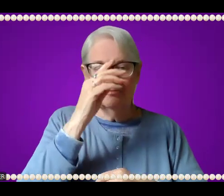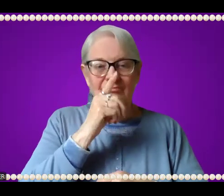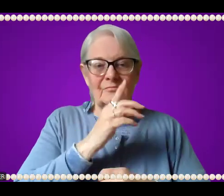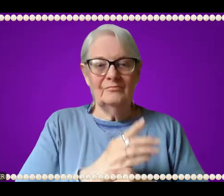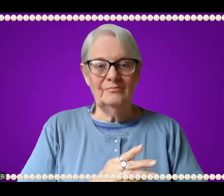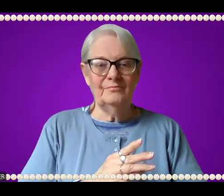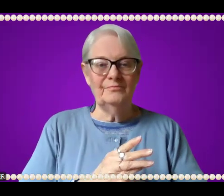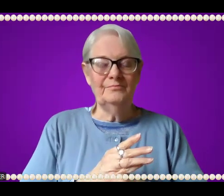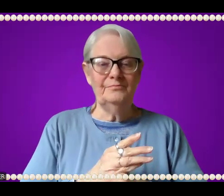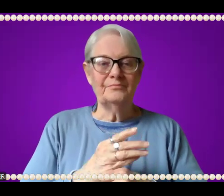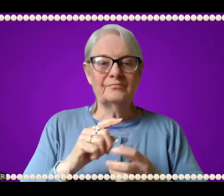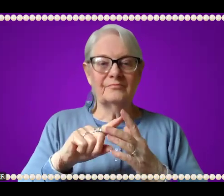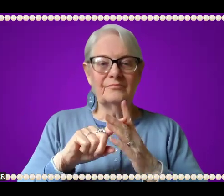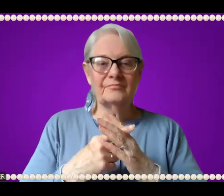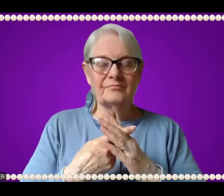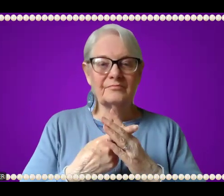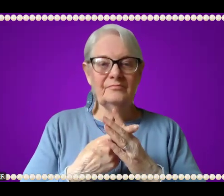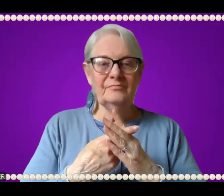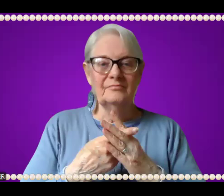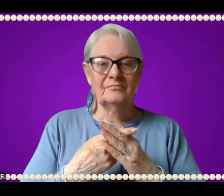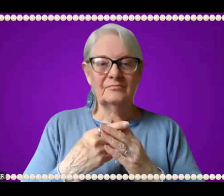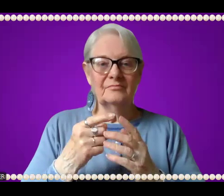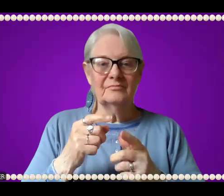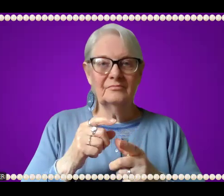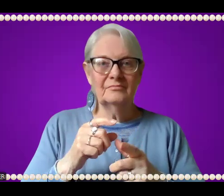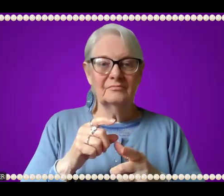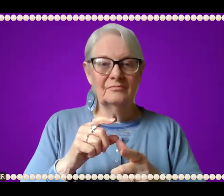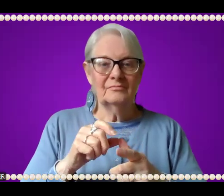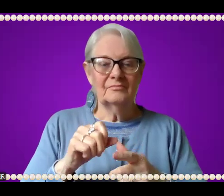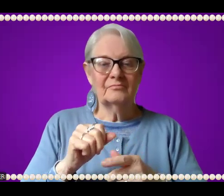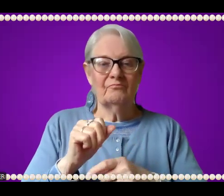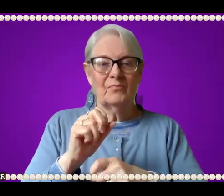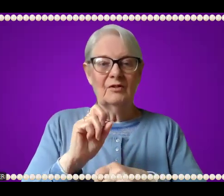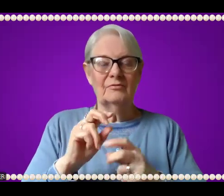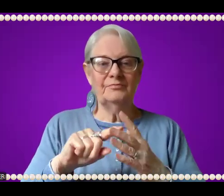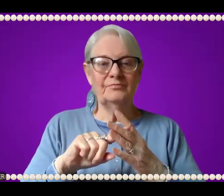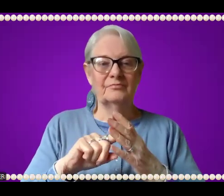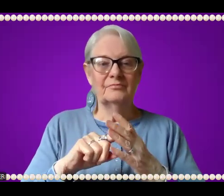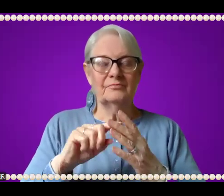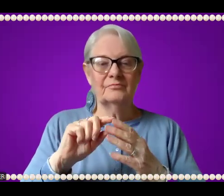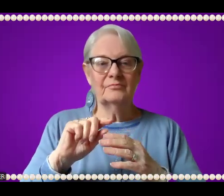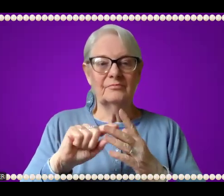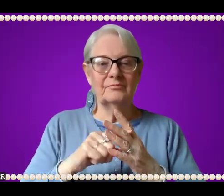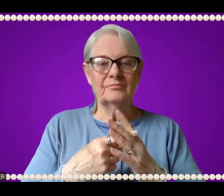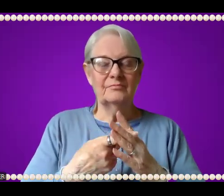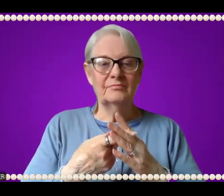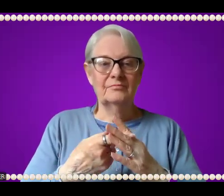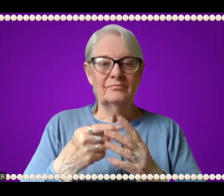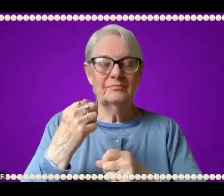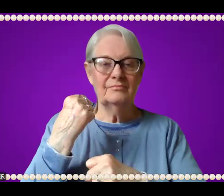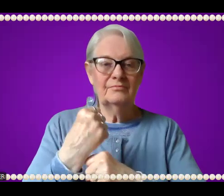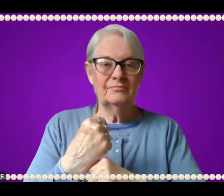key lesson here, you can start strong and still drift if you don't guard your